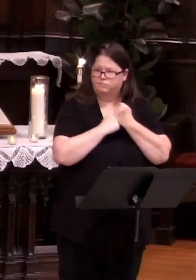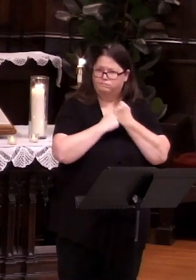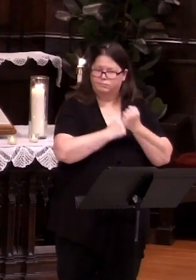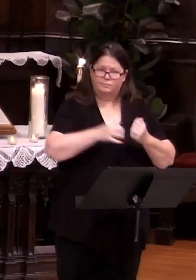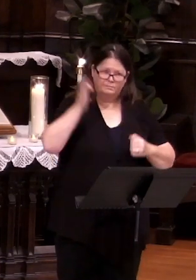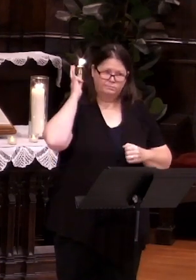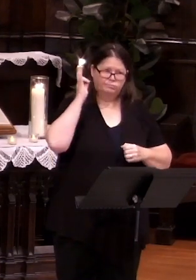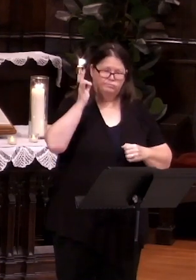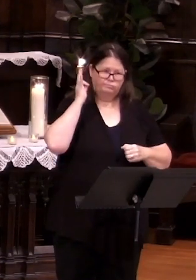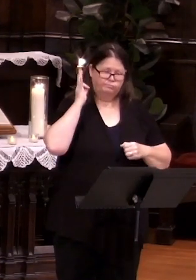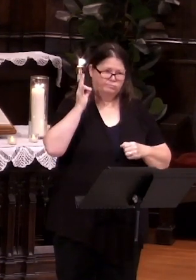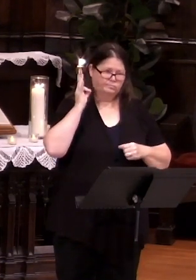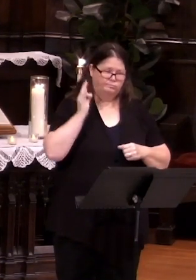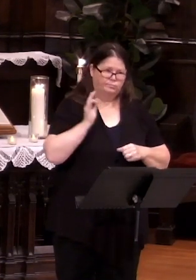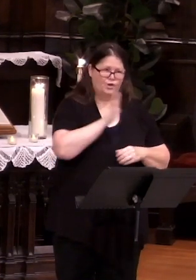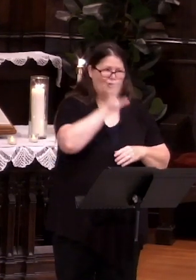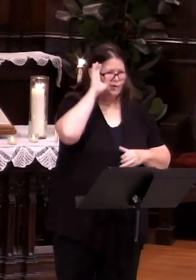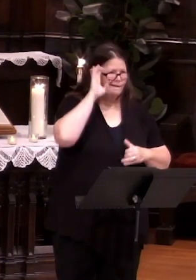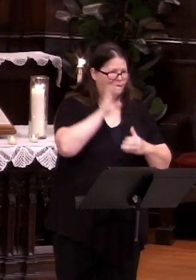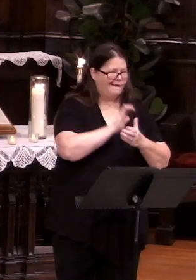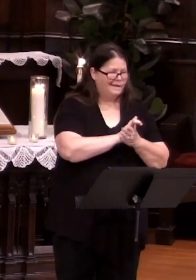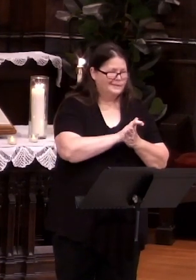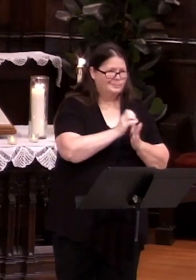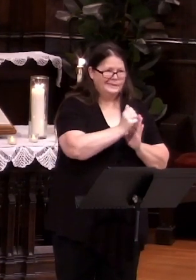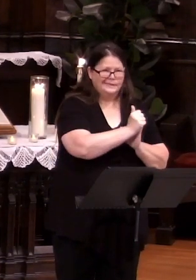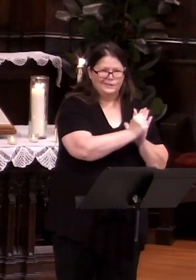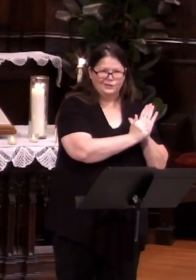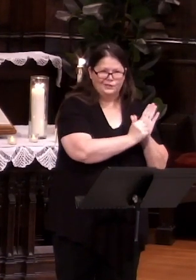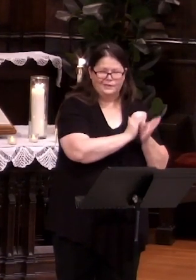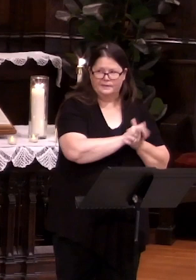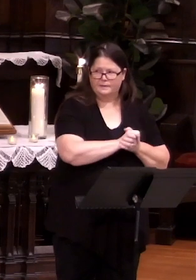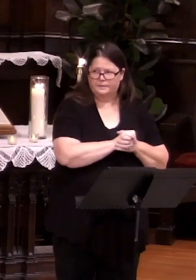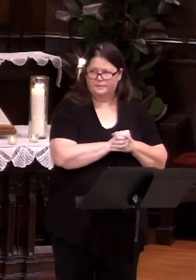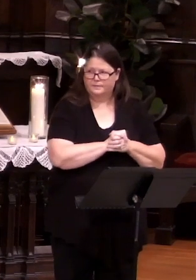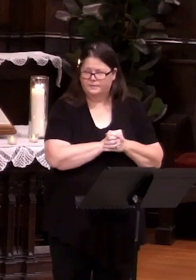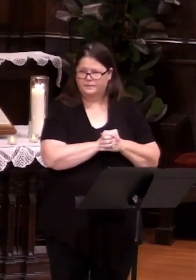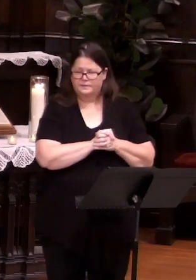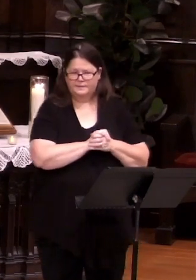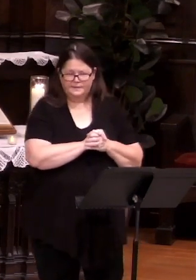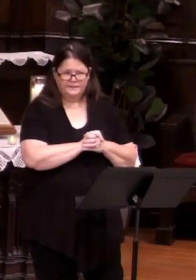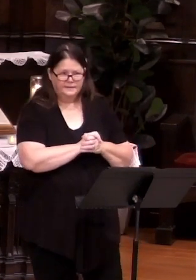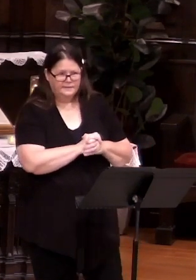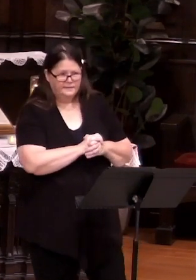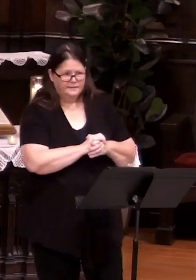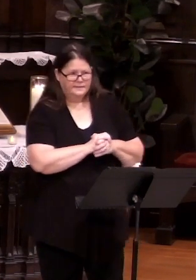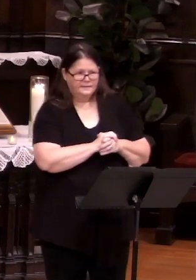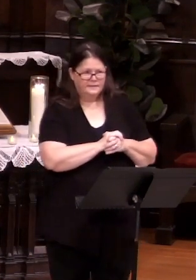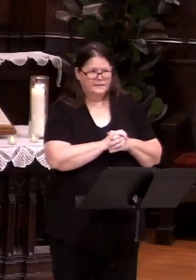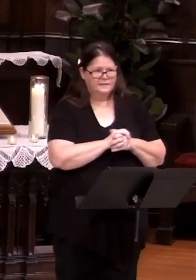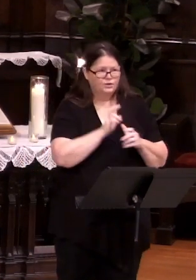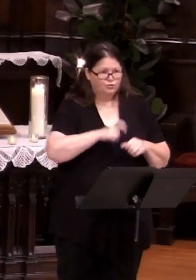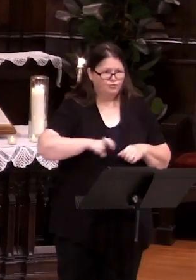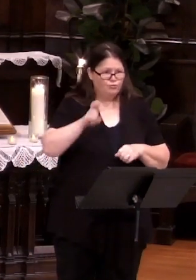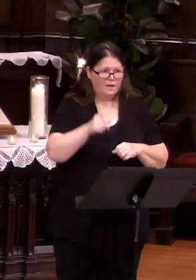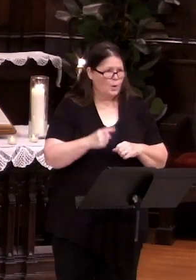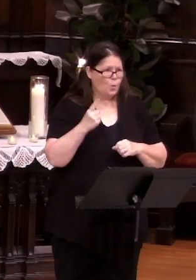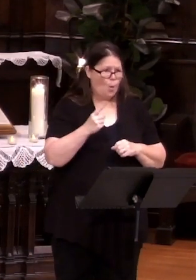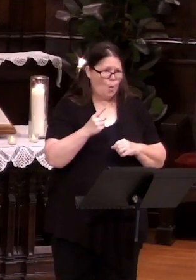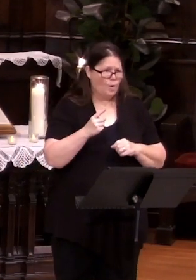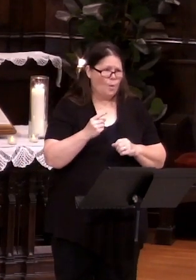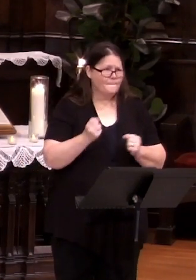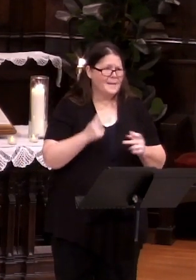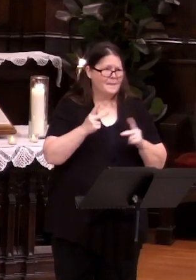agenda abroad. She was also accompanied by a huge entourage and traveled in style.